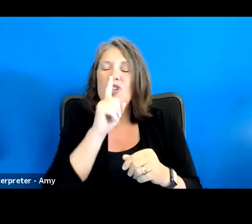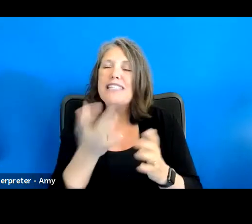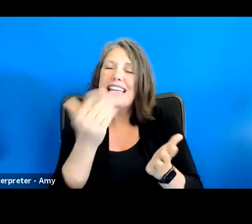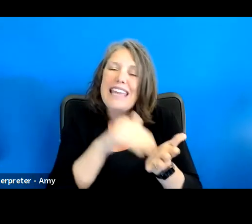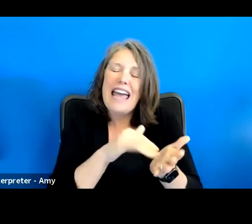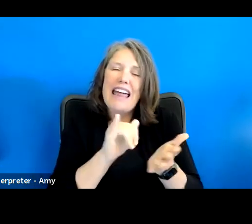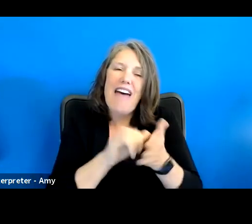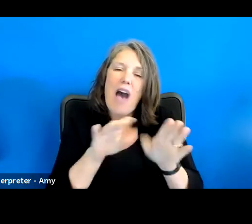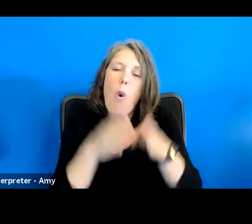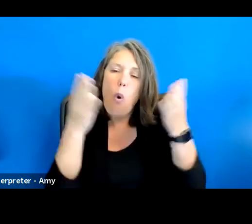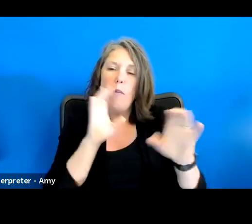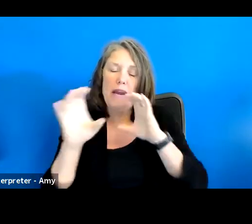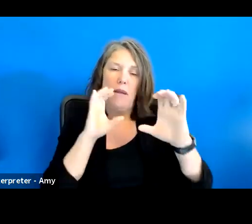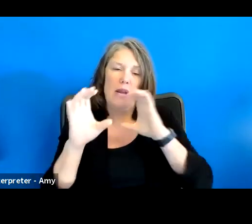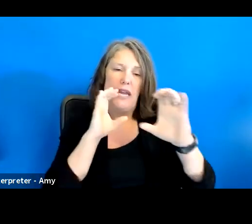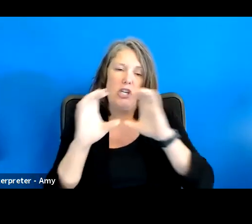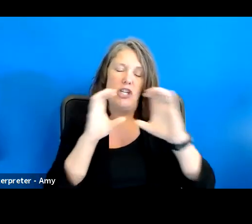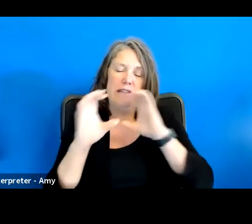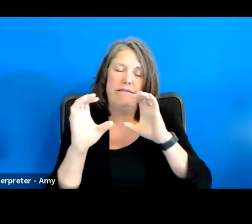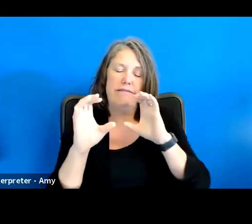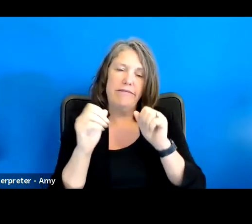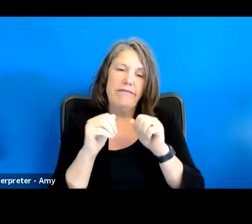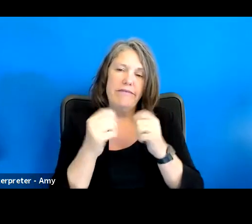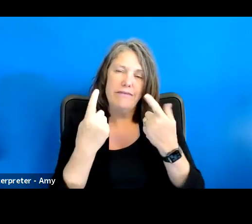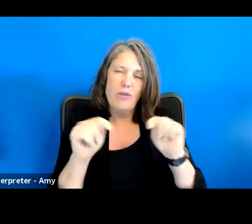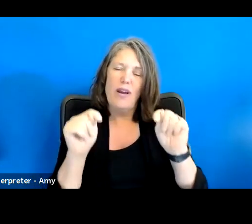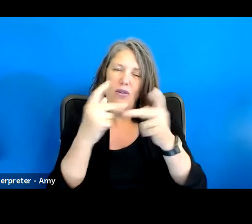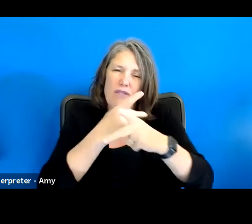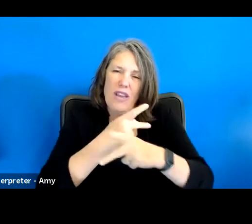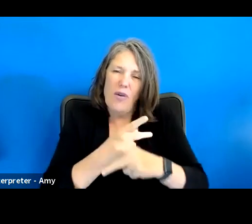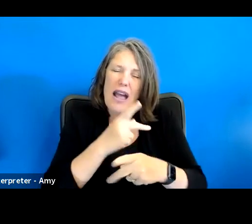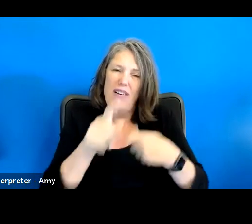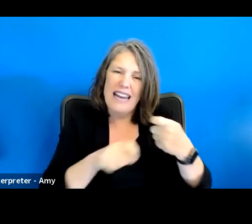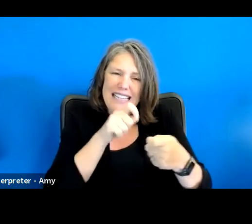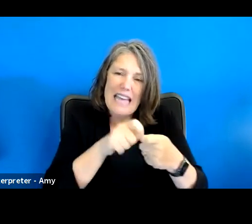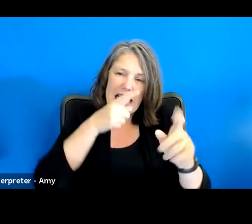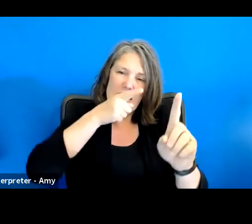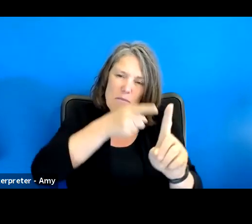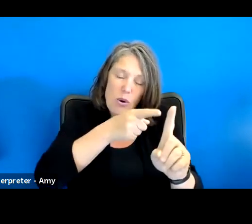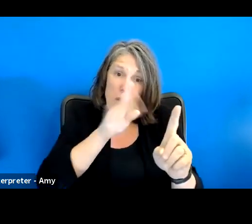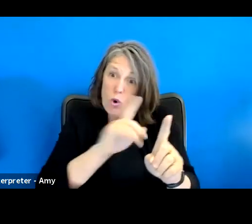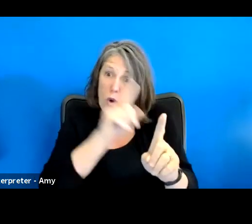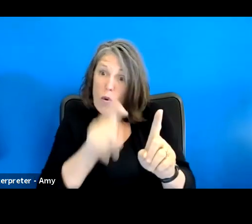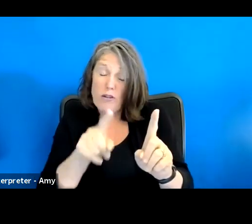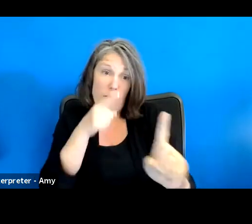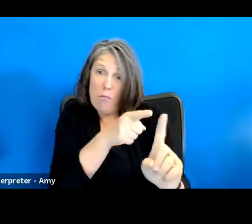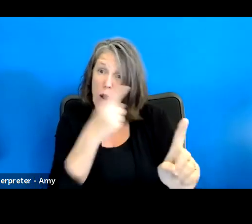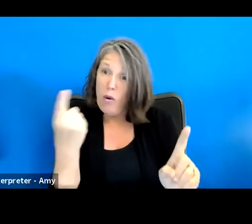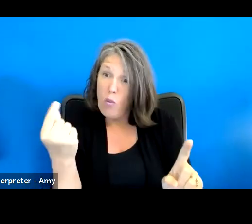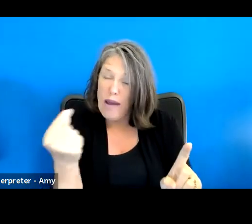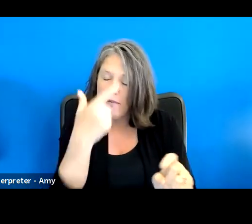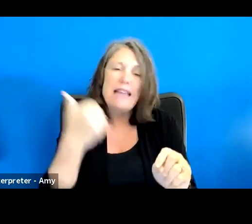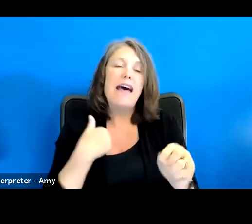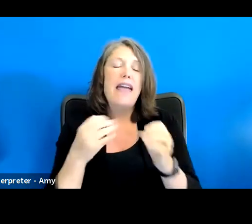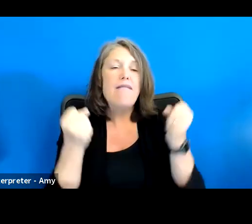open communication of also trying to figure out what exactly is the point of your question too, because I have a lot of